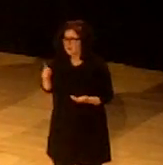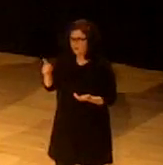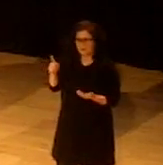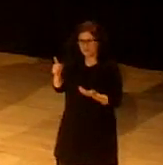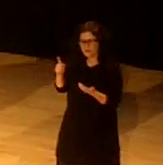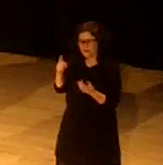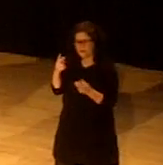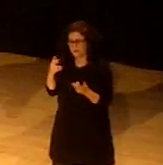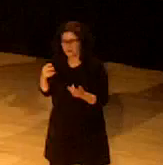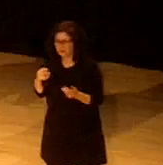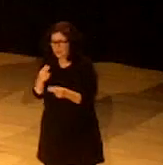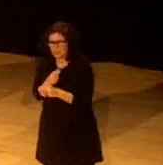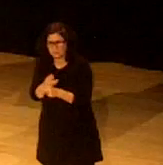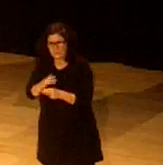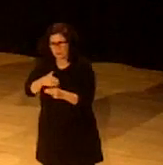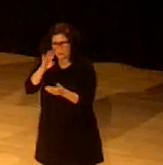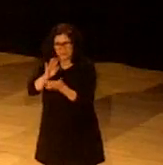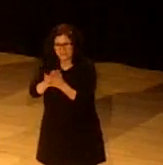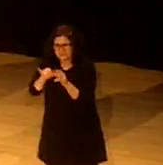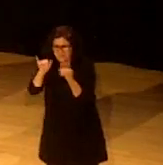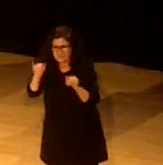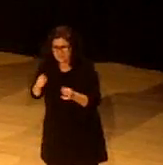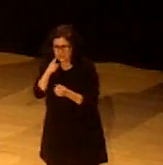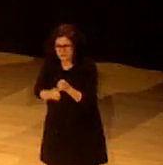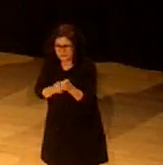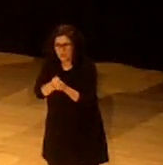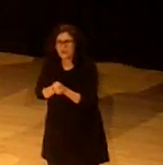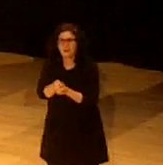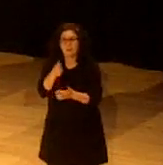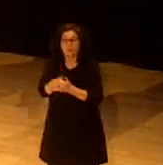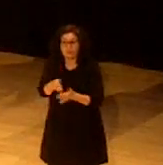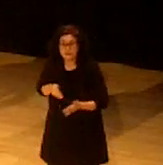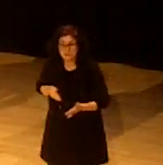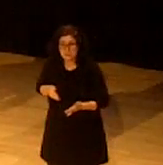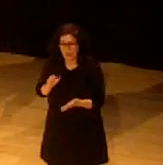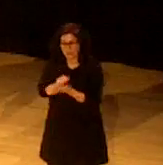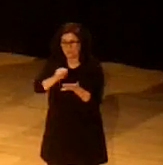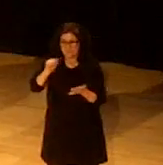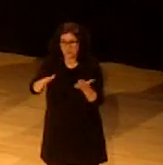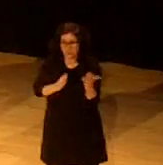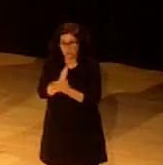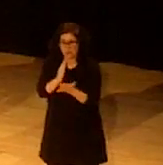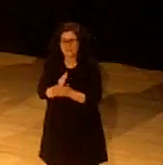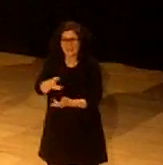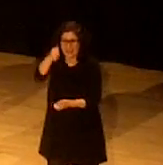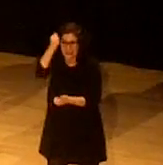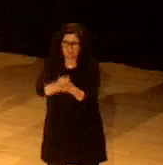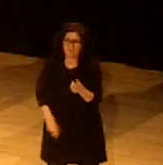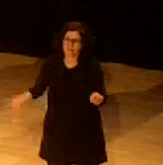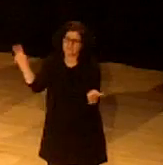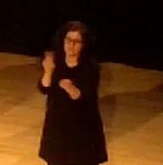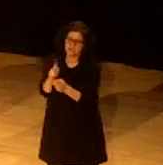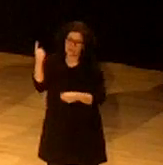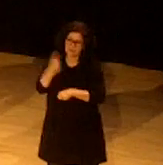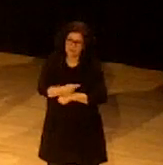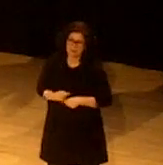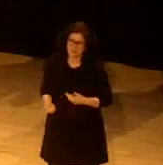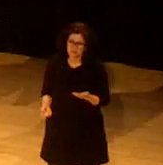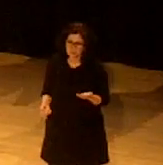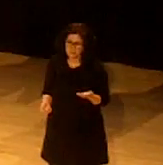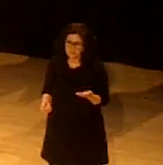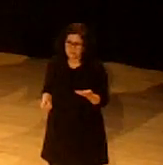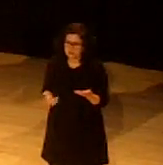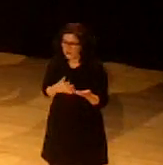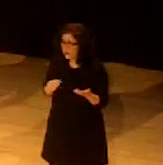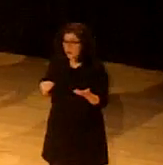belief systems that justify the prejudice and the removal of rights of other people every fucking day. And the